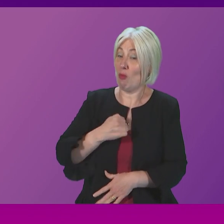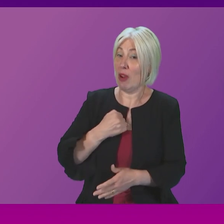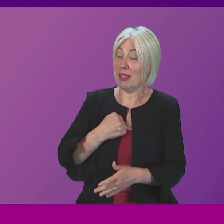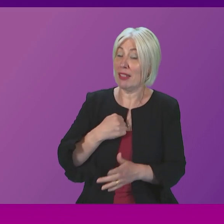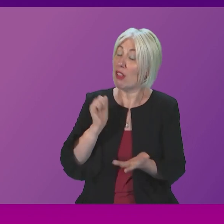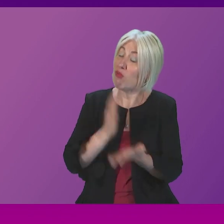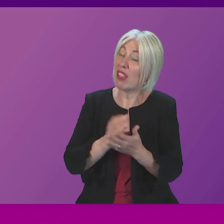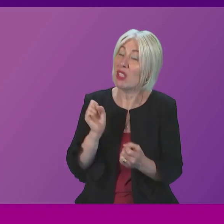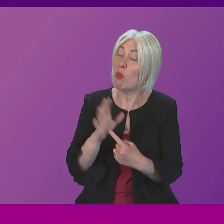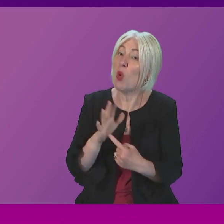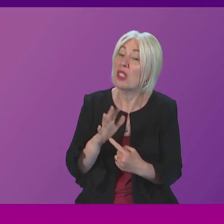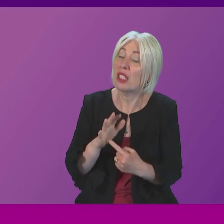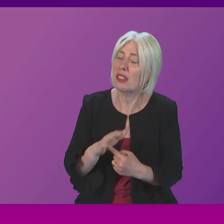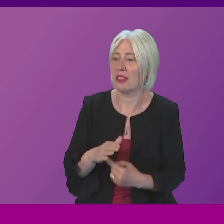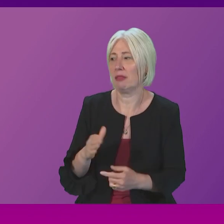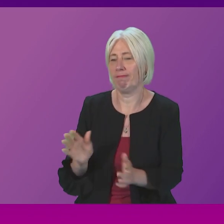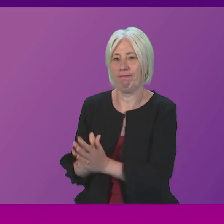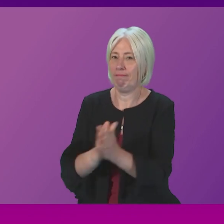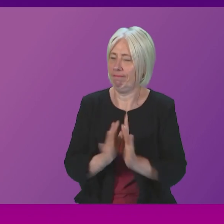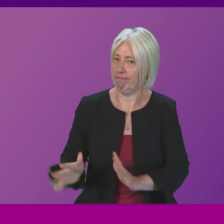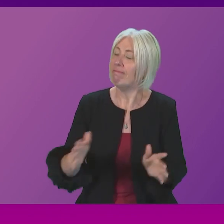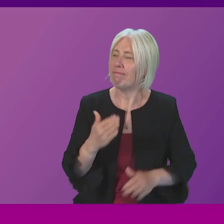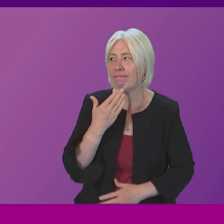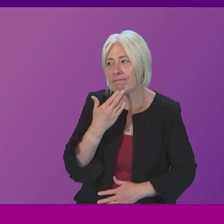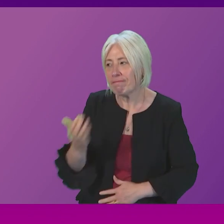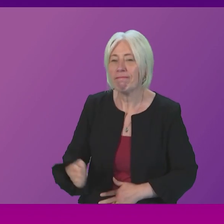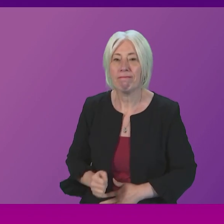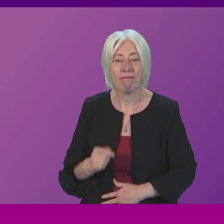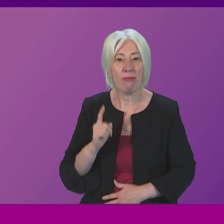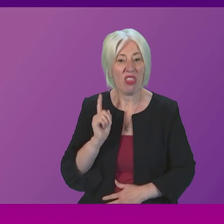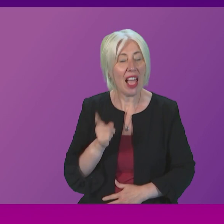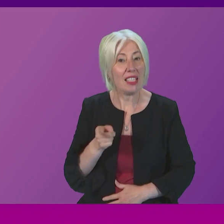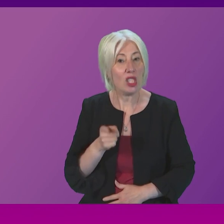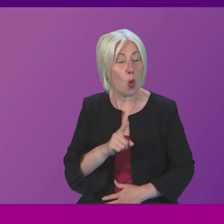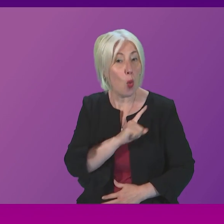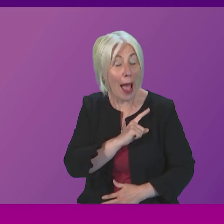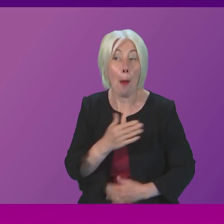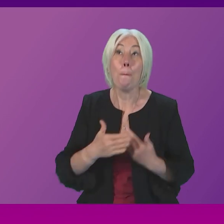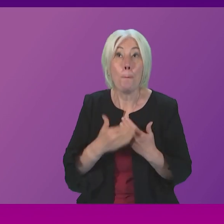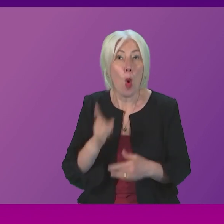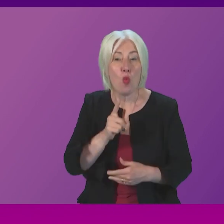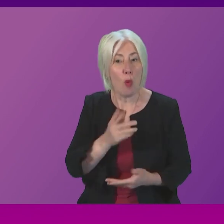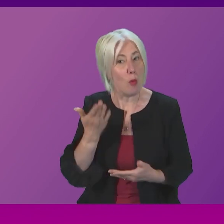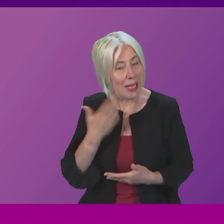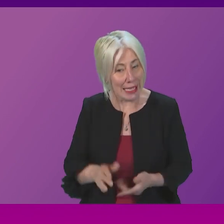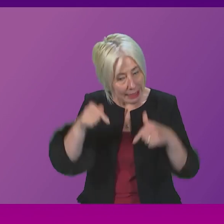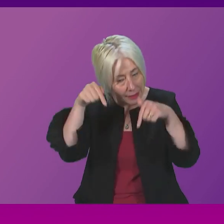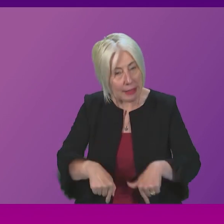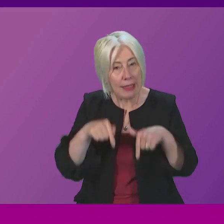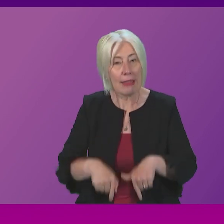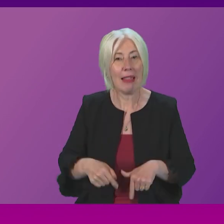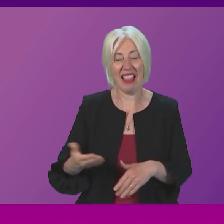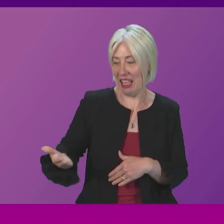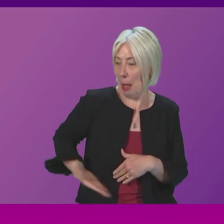very important. Thank you. That's another reason why we need more women in the business, as